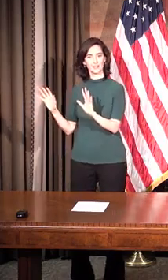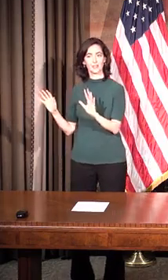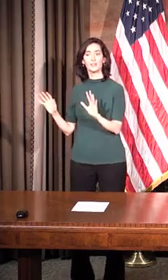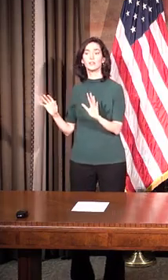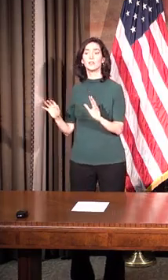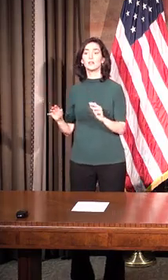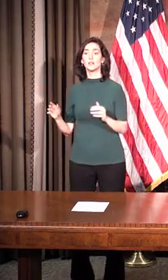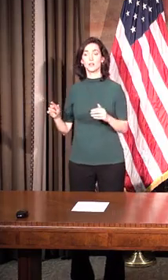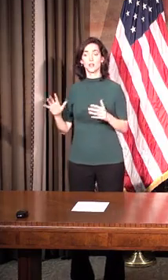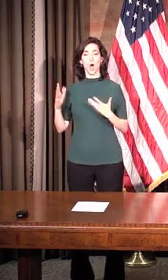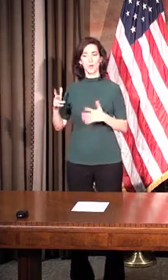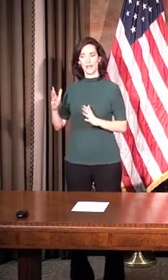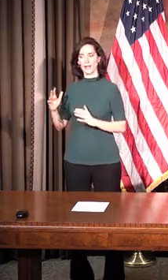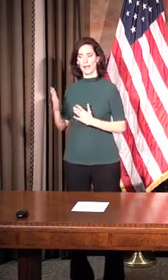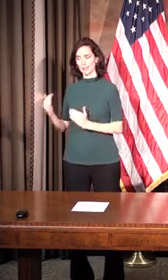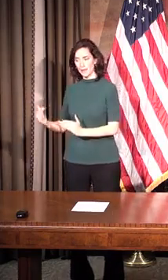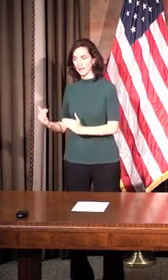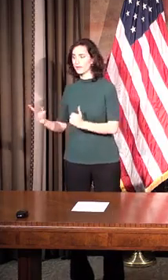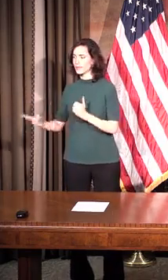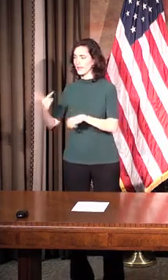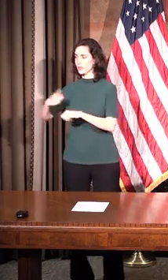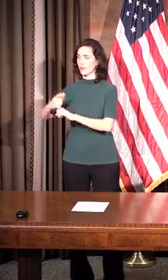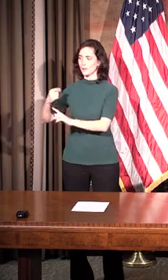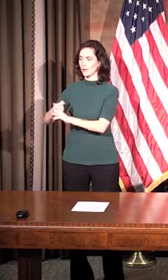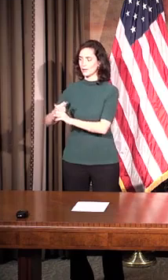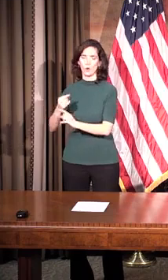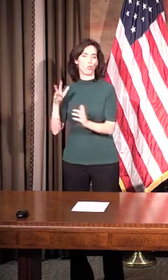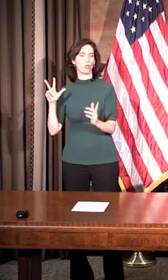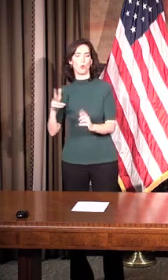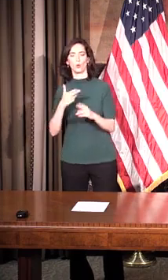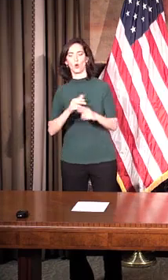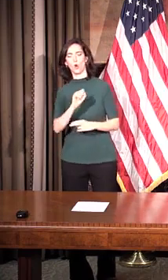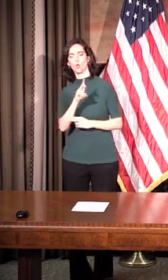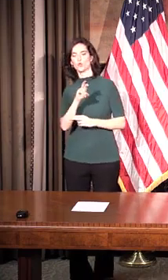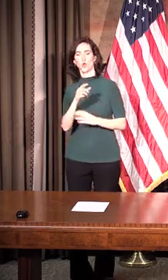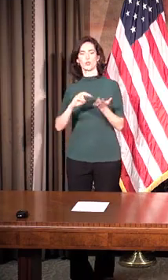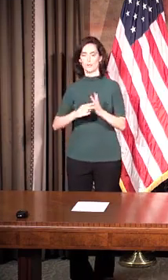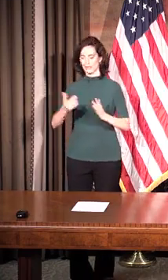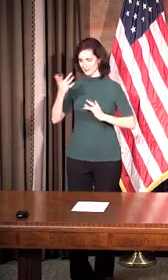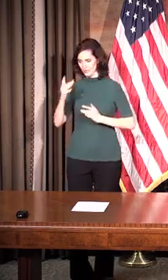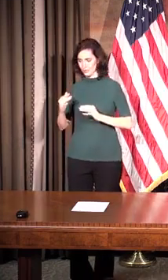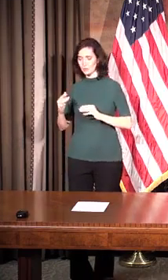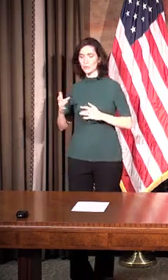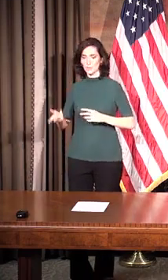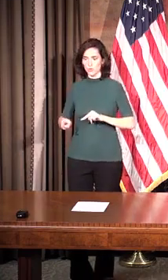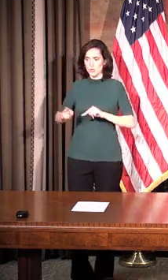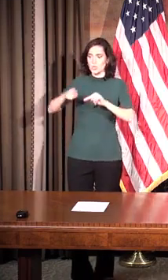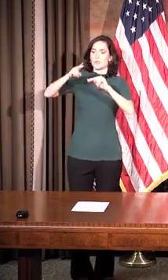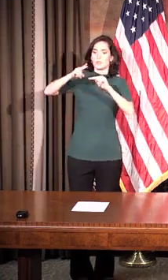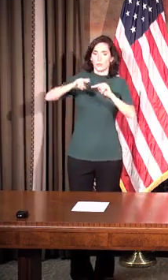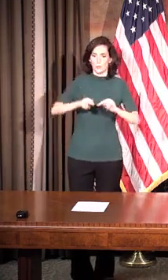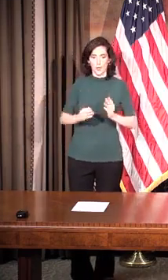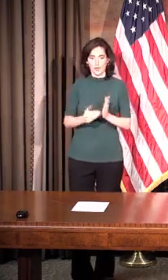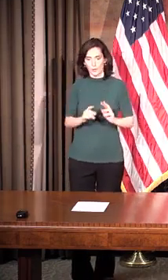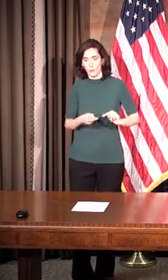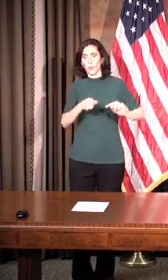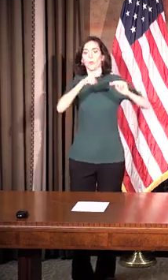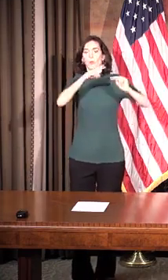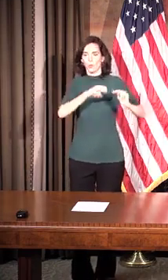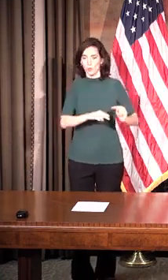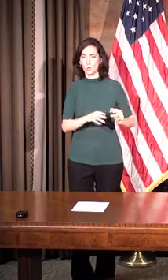second wave or third surge, whatever you want to call it, has begun around the country. There's absolutely no reason to believe it's not coming